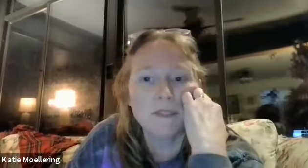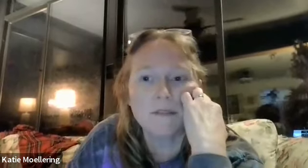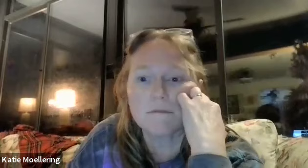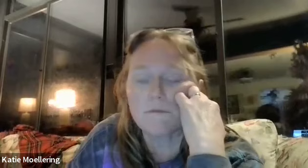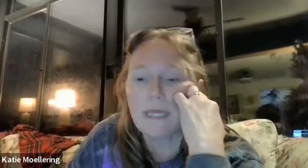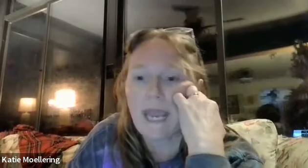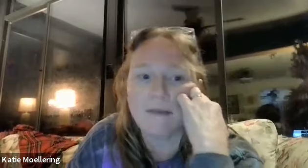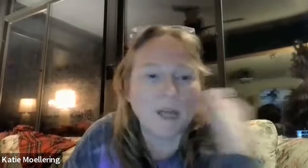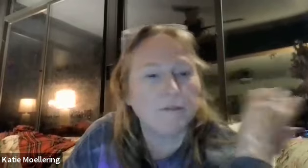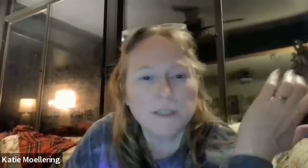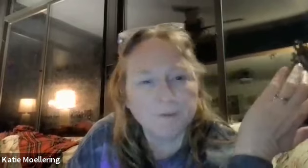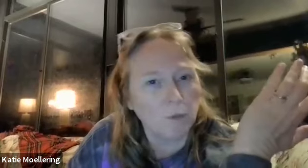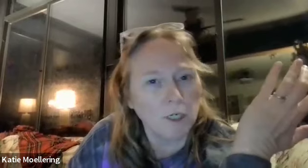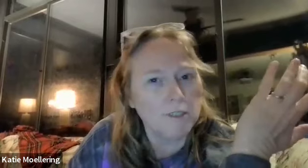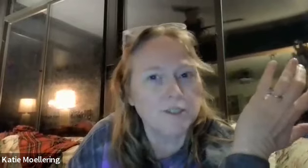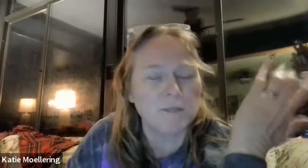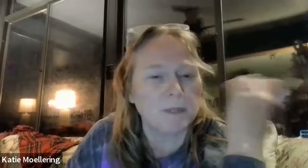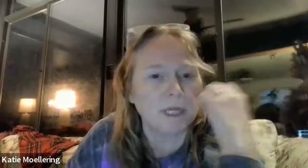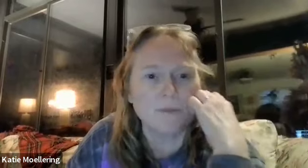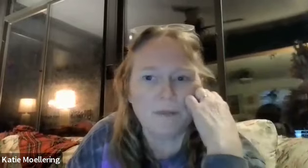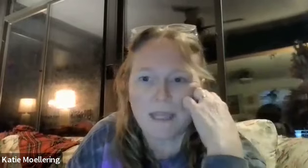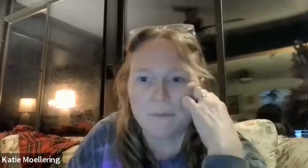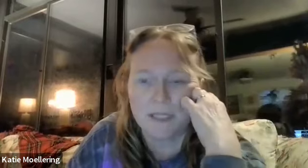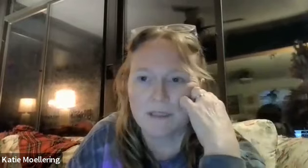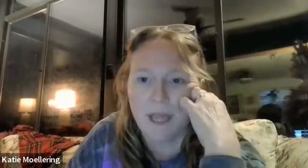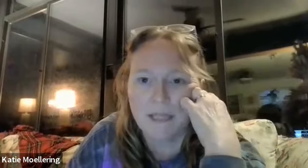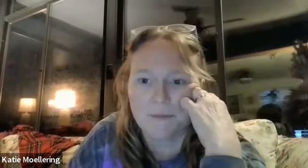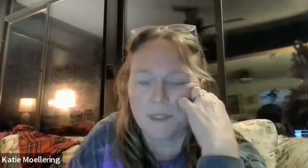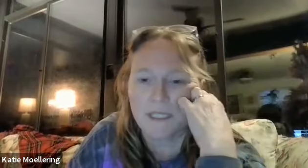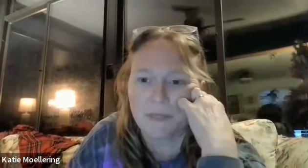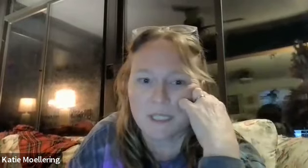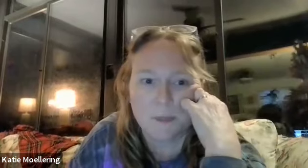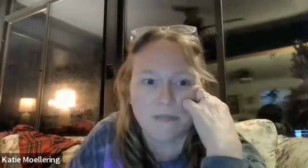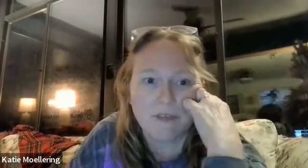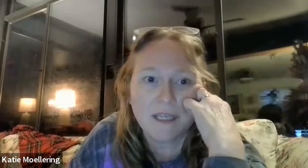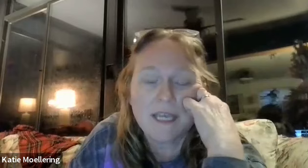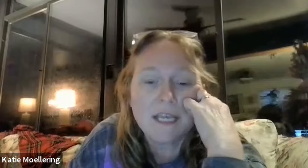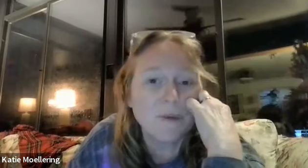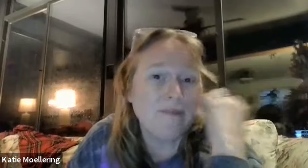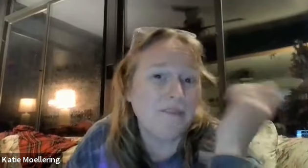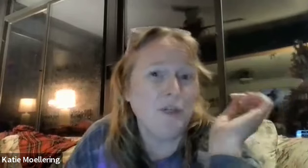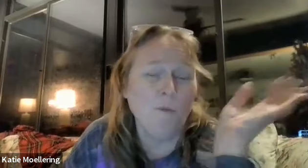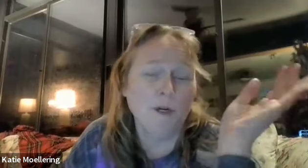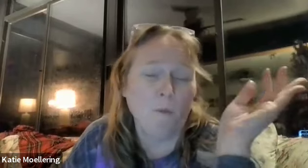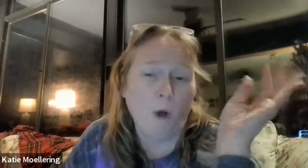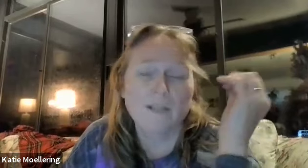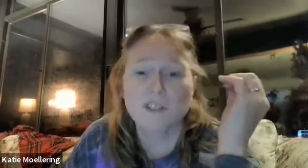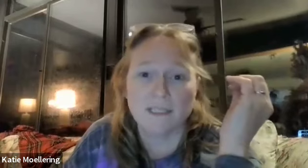Sometimes we have covered different words just because we've had someone in the class that wanted something specific. So even if you don't want to watch the